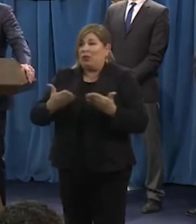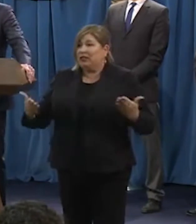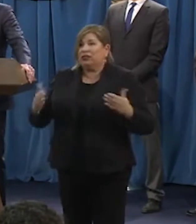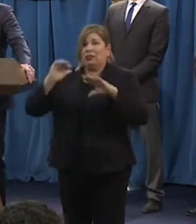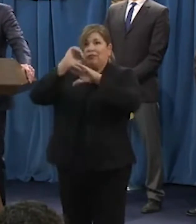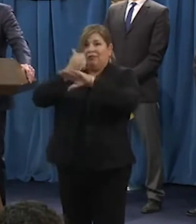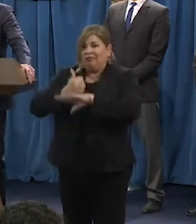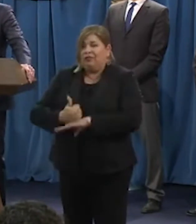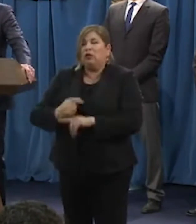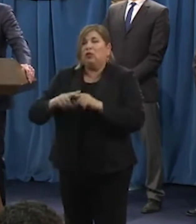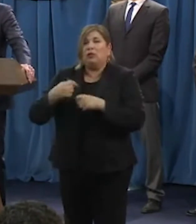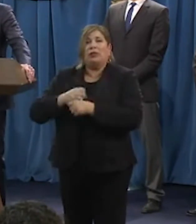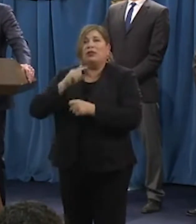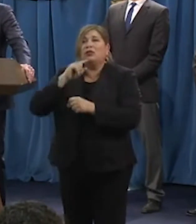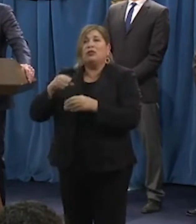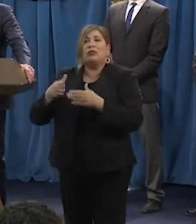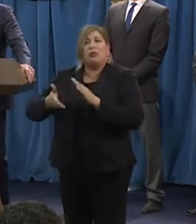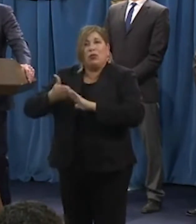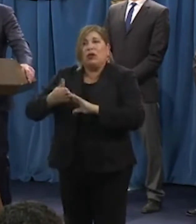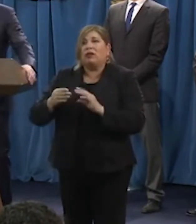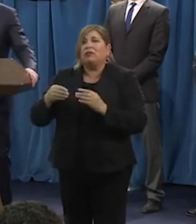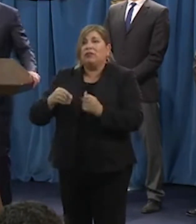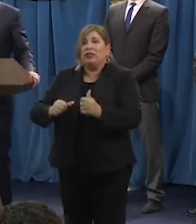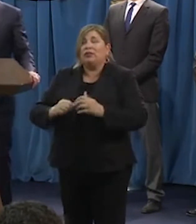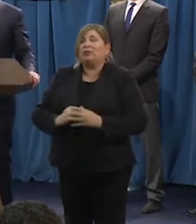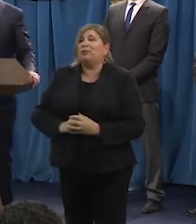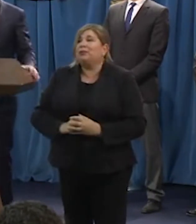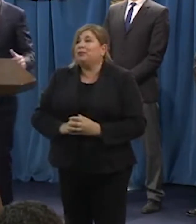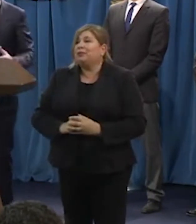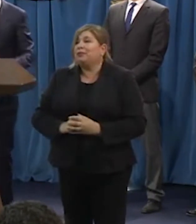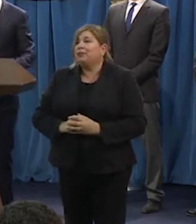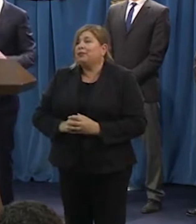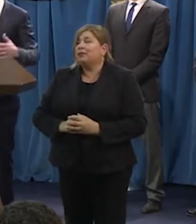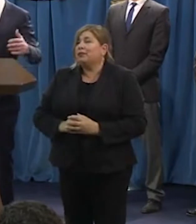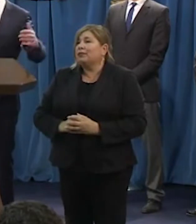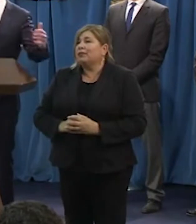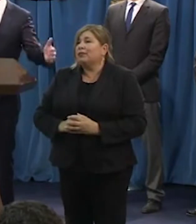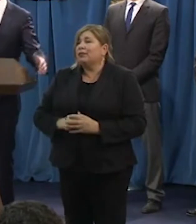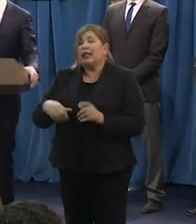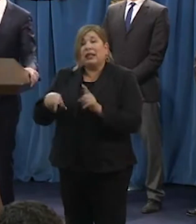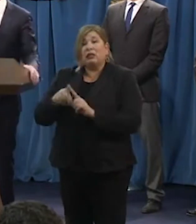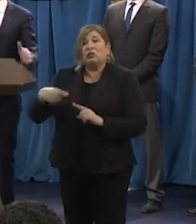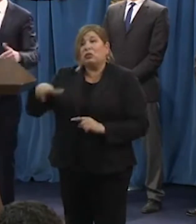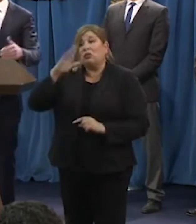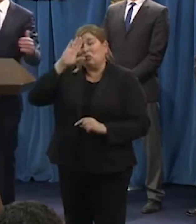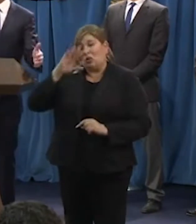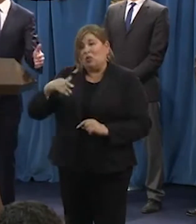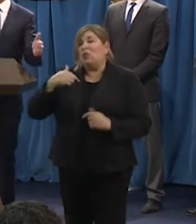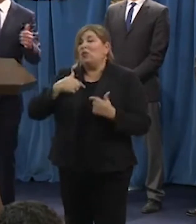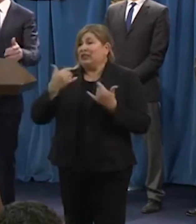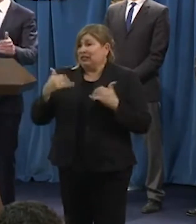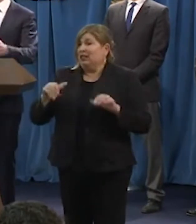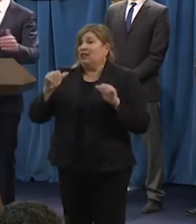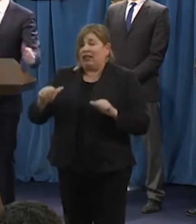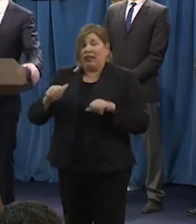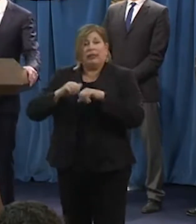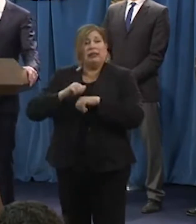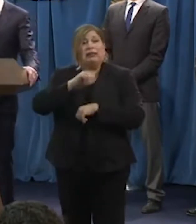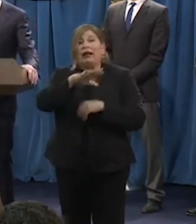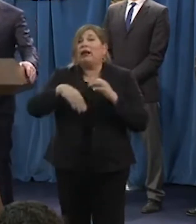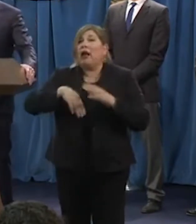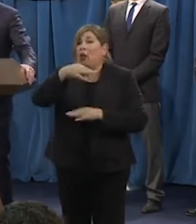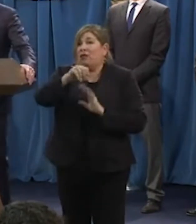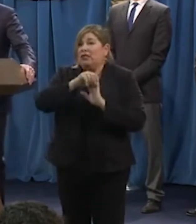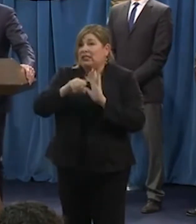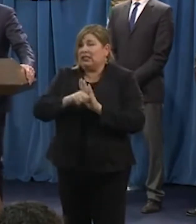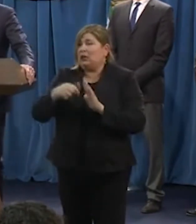those operationalized. In addition to that, as you know, we're still able to send tests out of state partners with